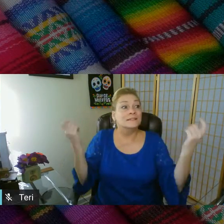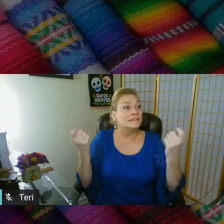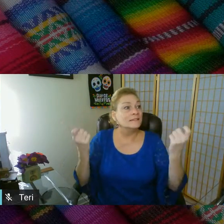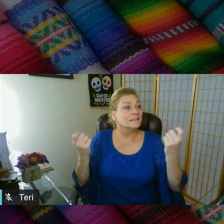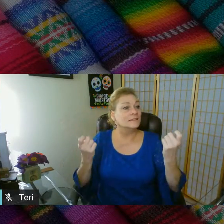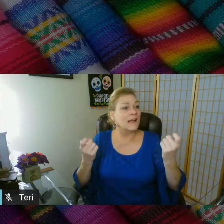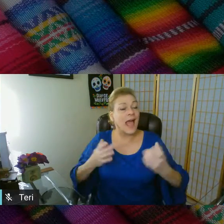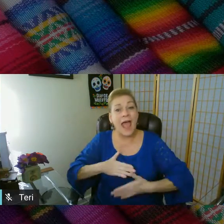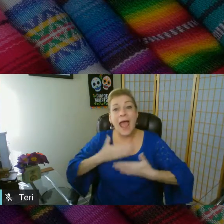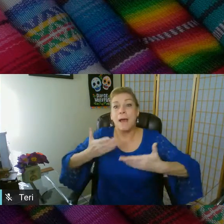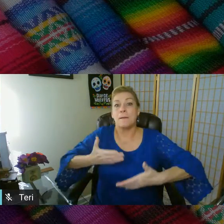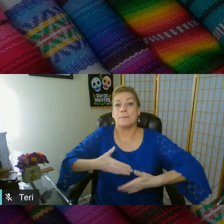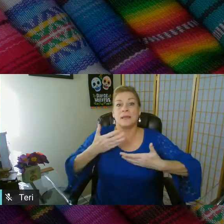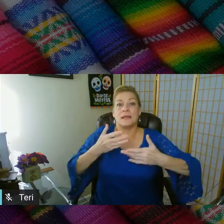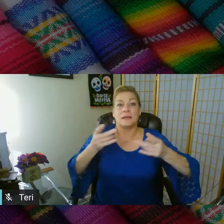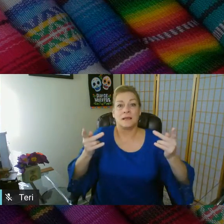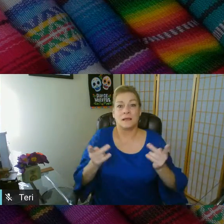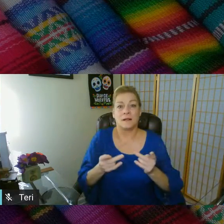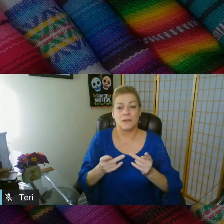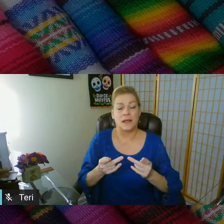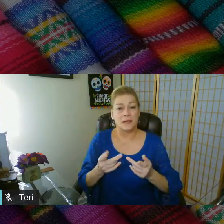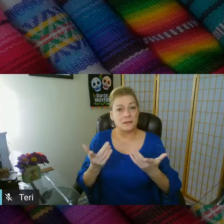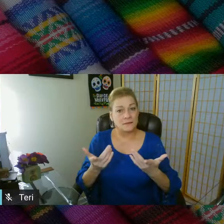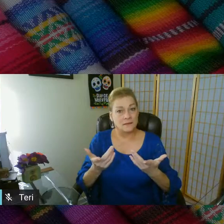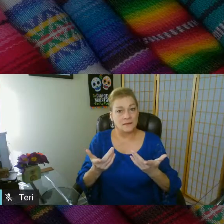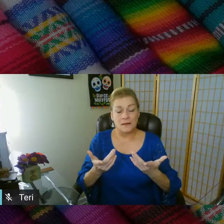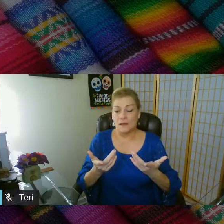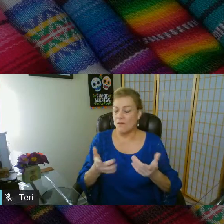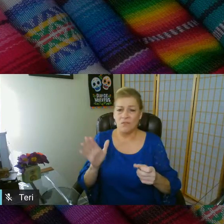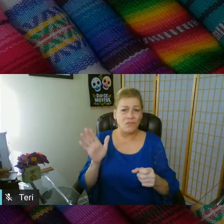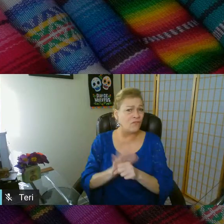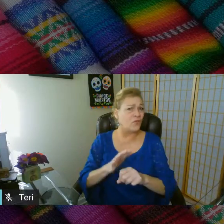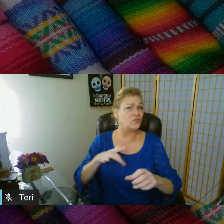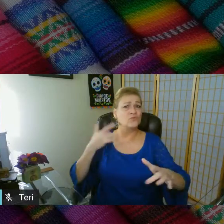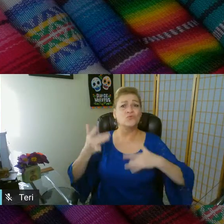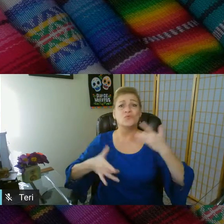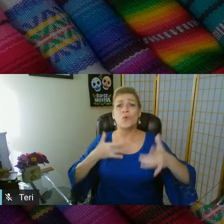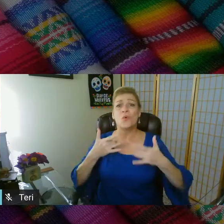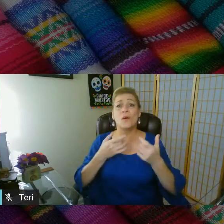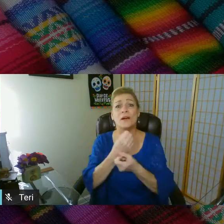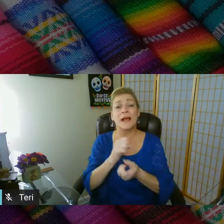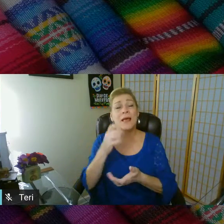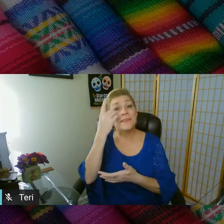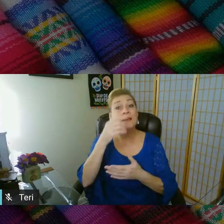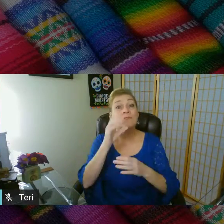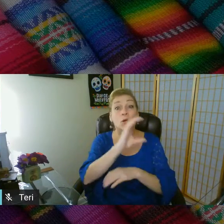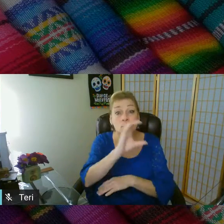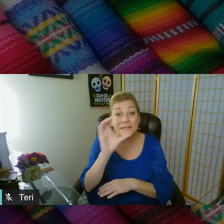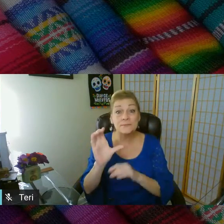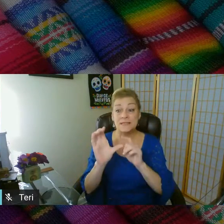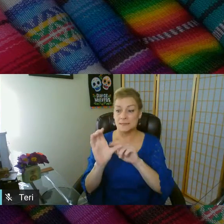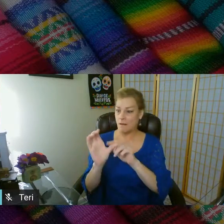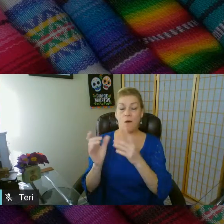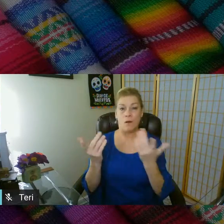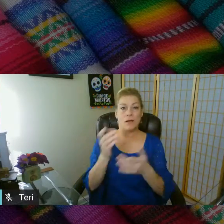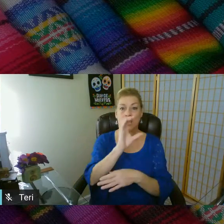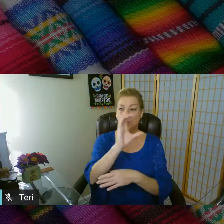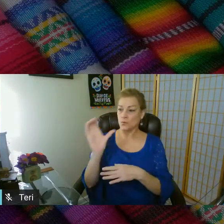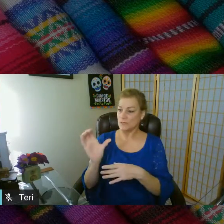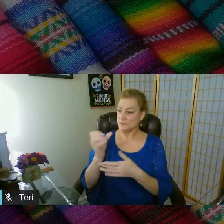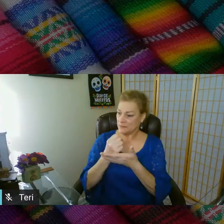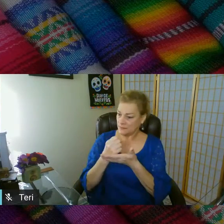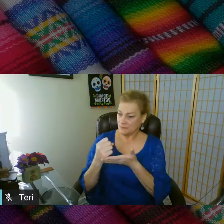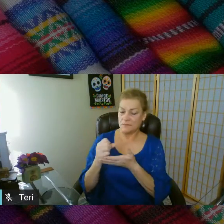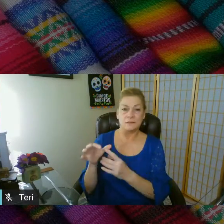This is a time that is both sacred and joy-filled. And, think of Christmas. Christmas is sacred, but it